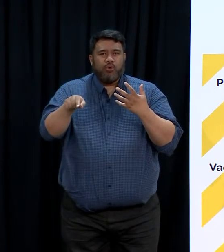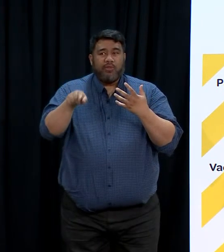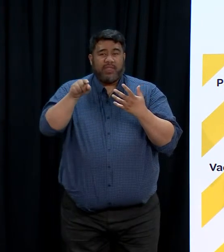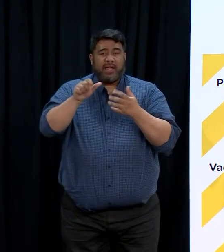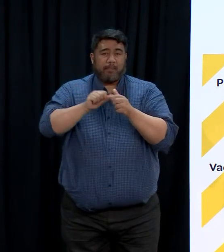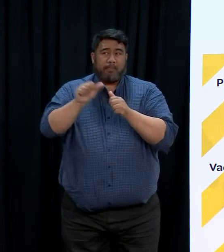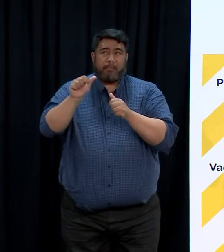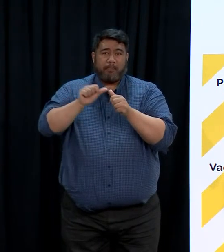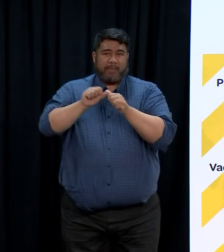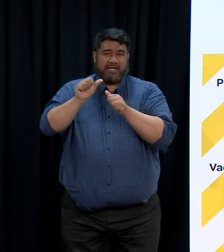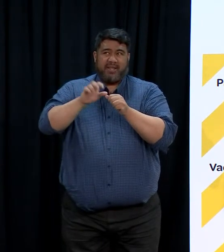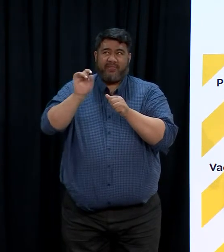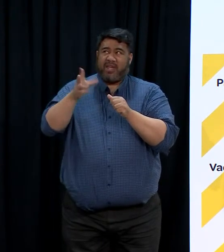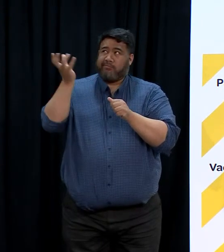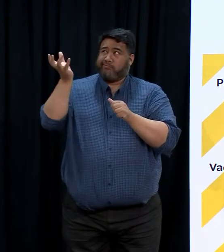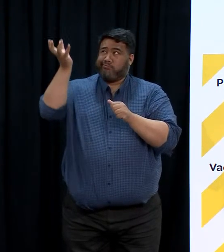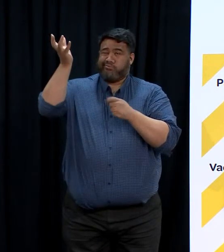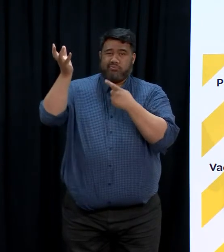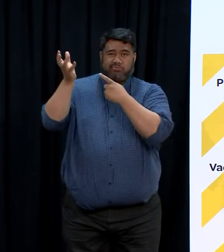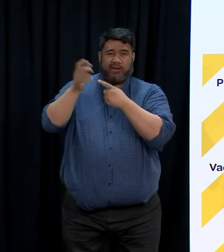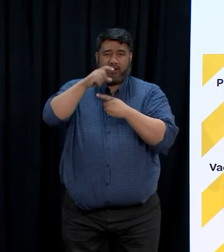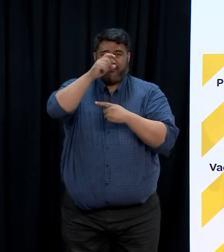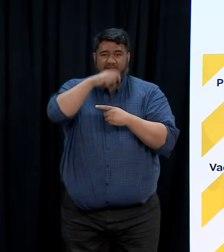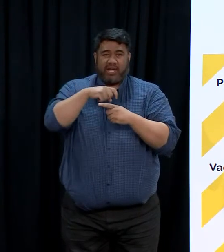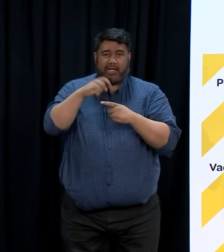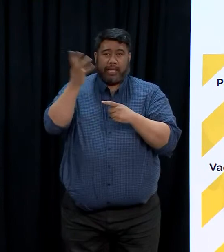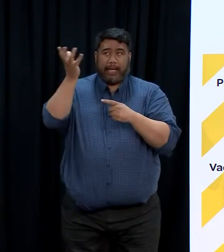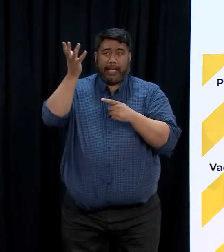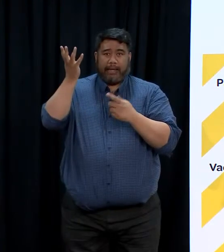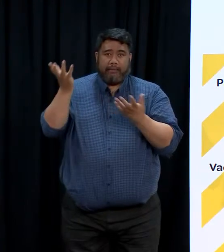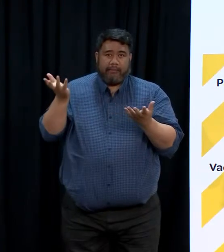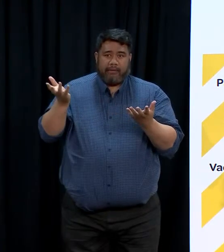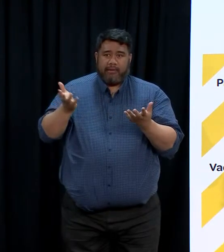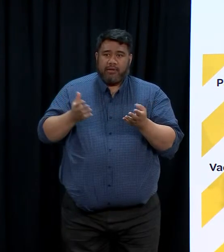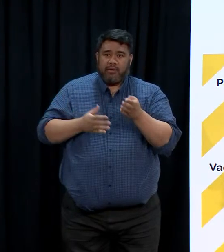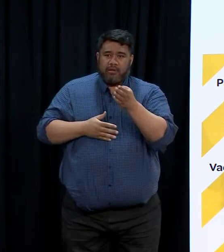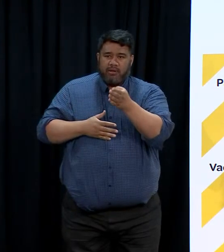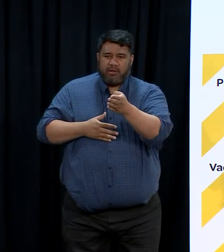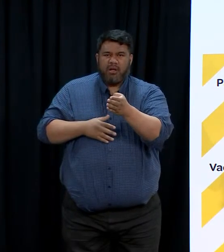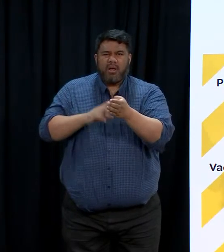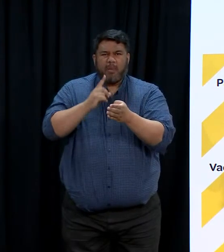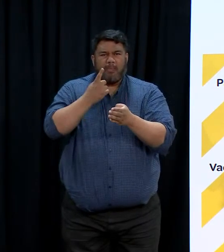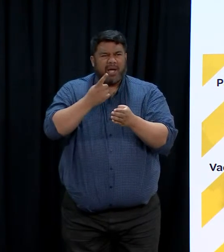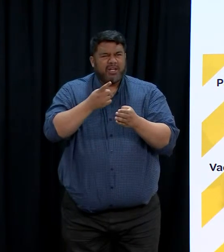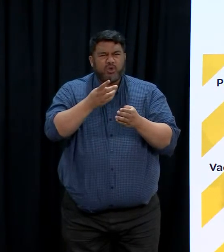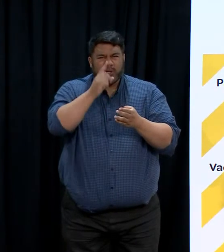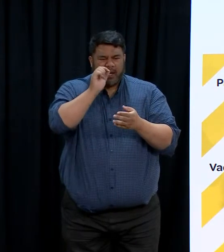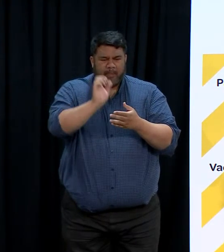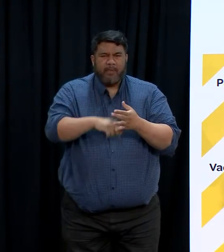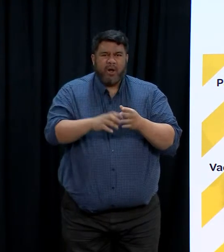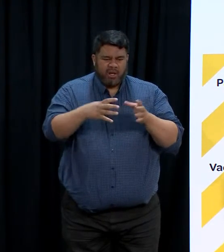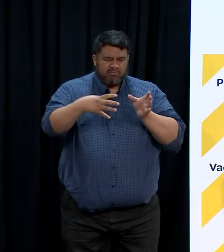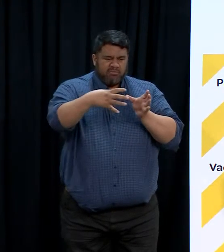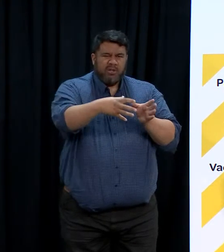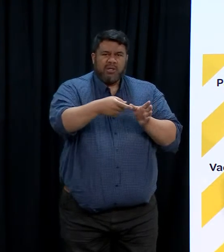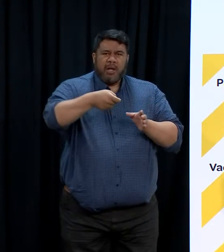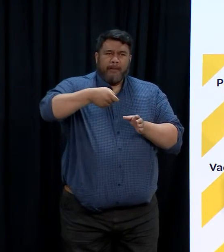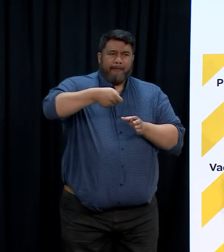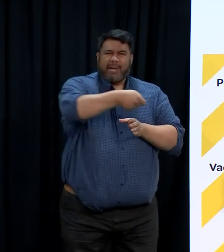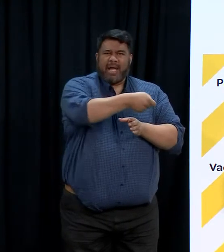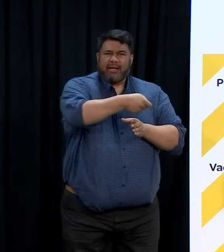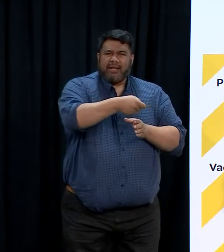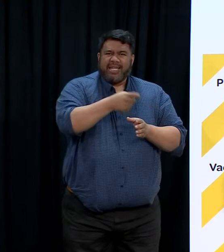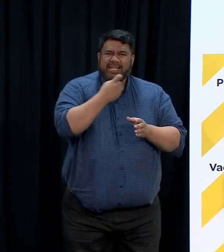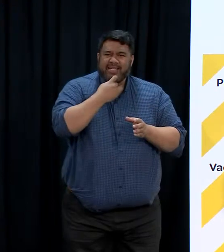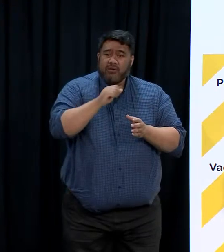effective, than an artificial ventilation unit sitting in the corner, for example. Some of them just literally plug them in a wall, though? Yeah, but again,